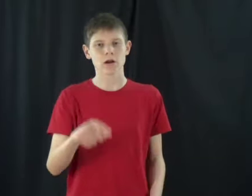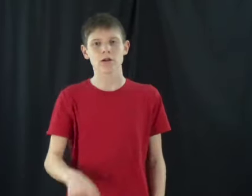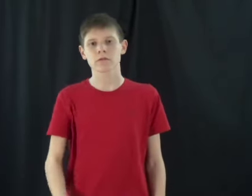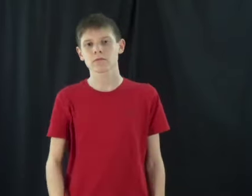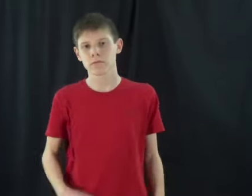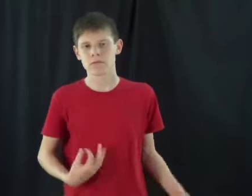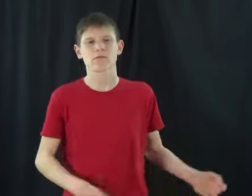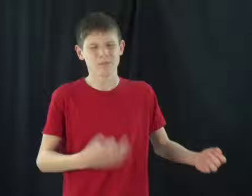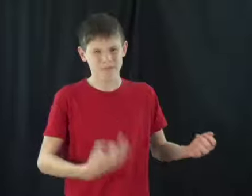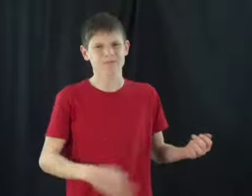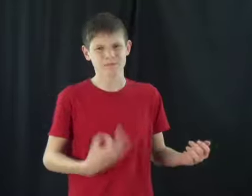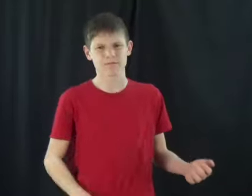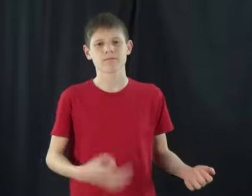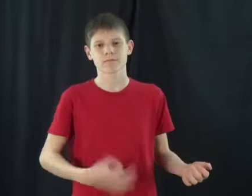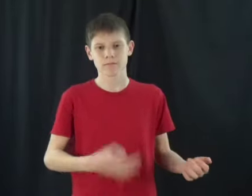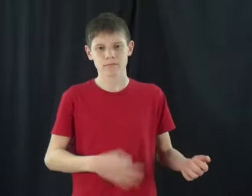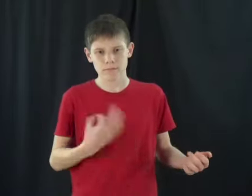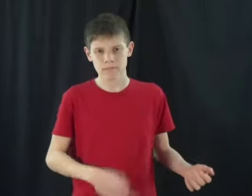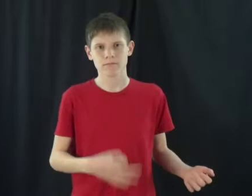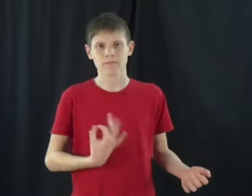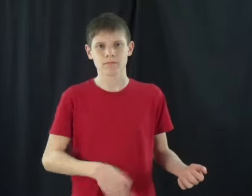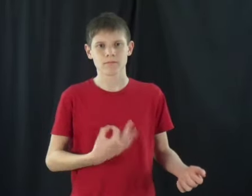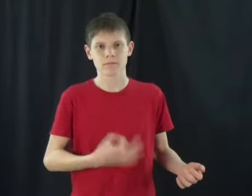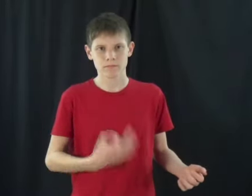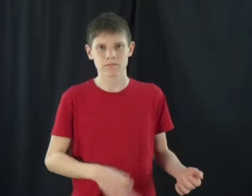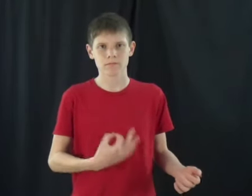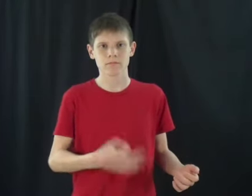What is You